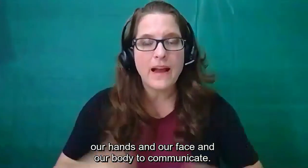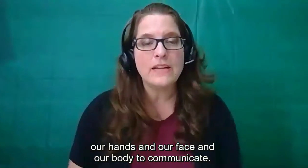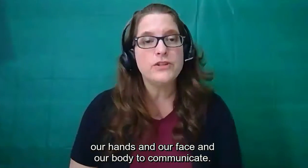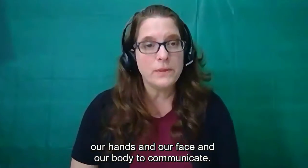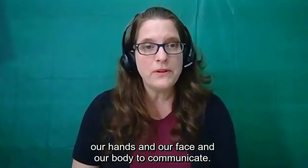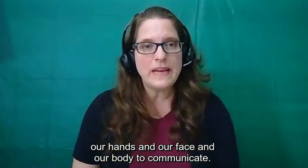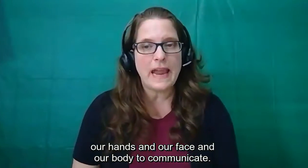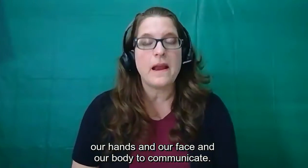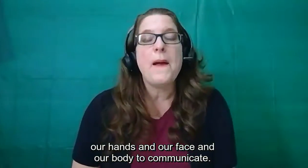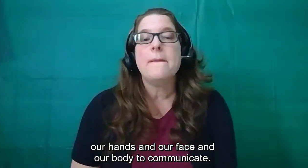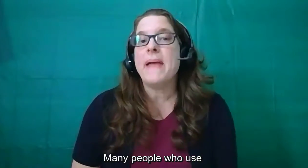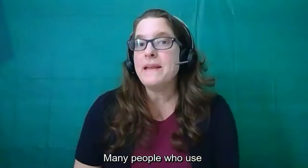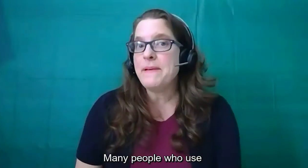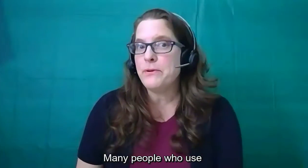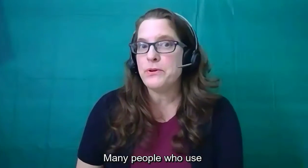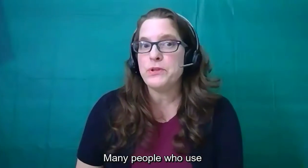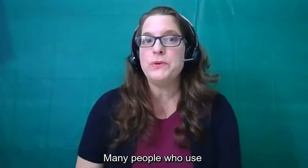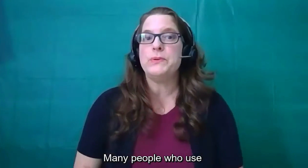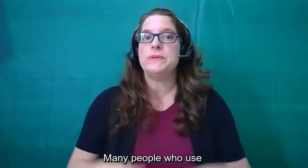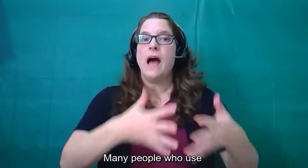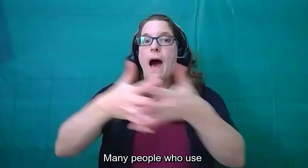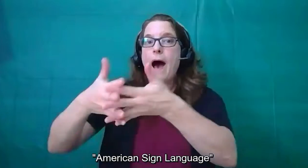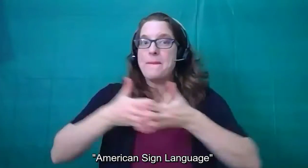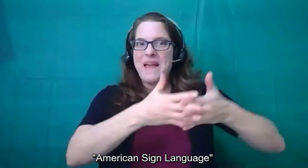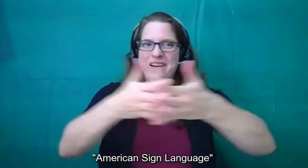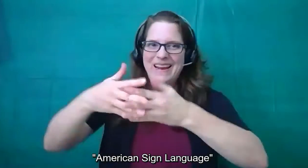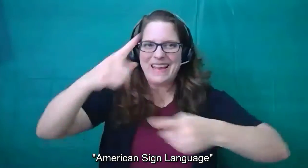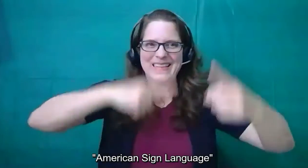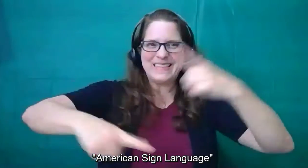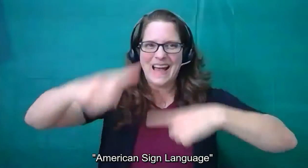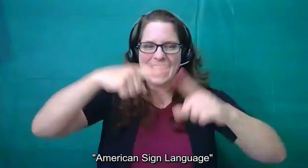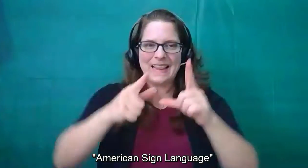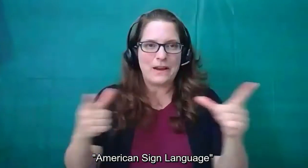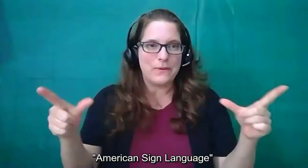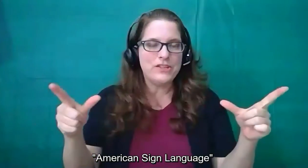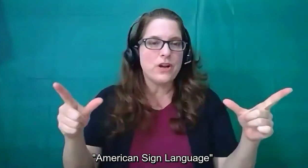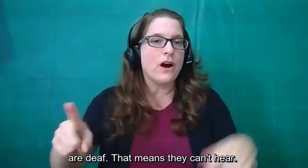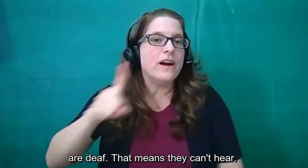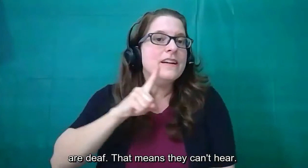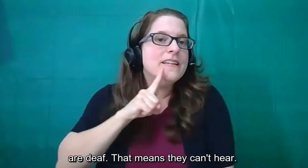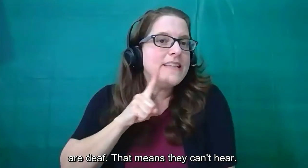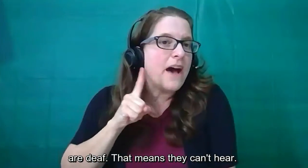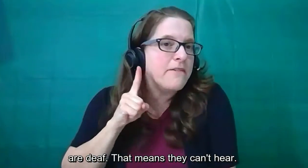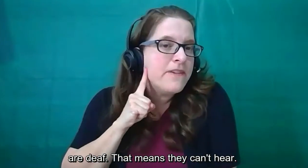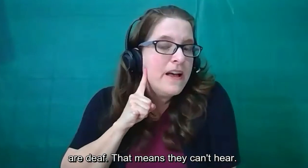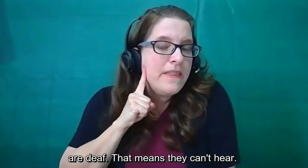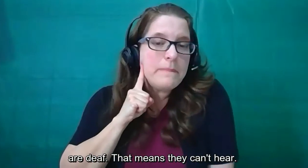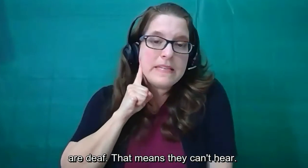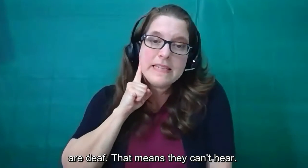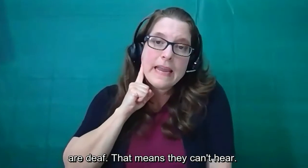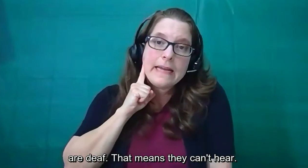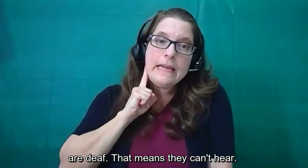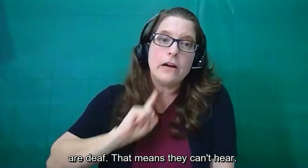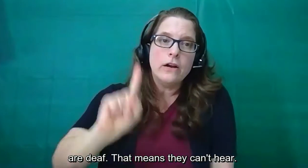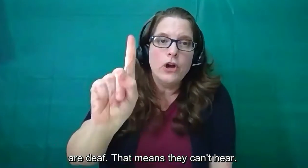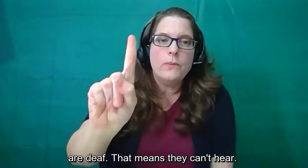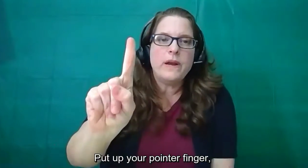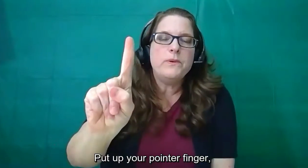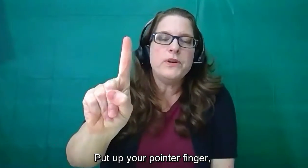to communicate. Many people who use American Sign Language are deaf. That means they can't hear. Put up your pointer